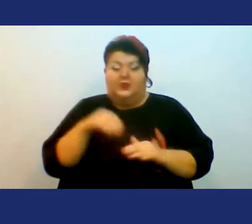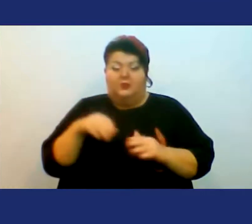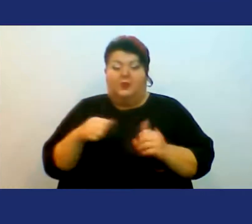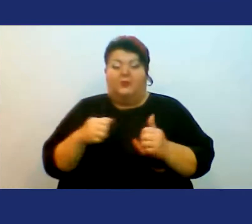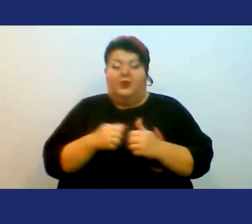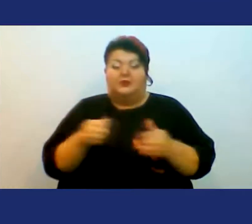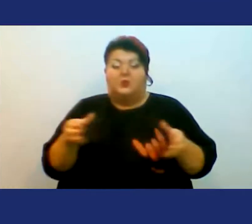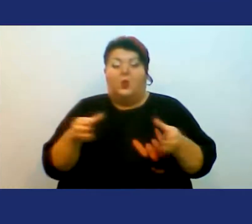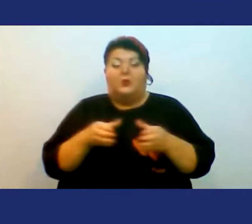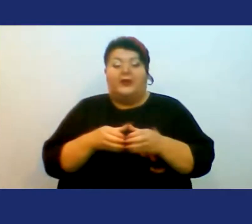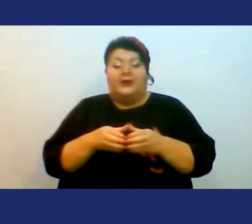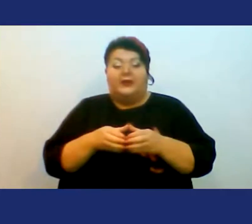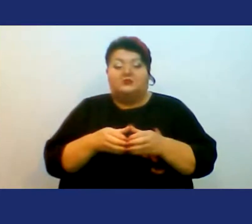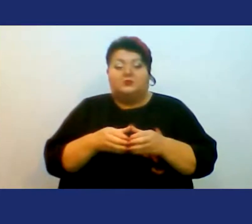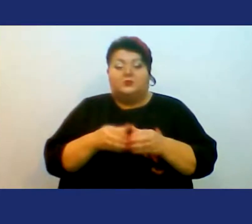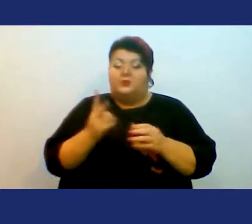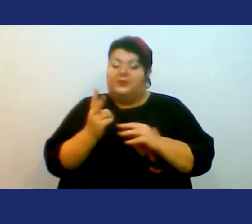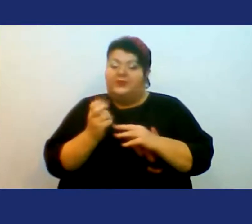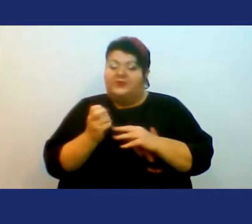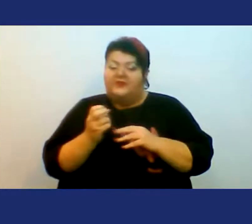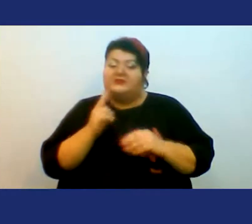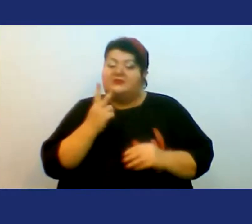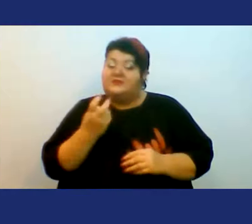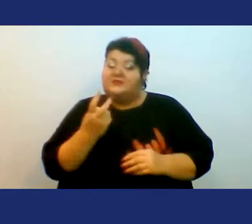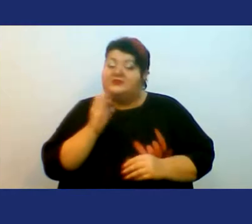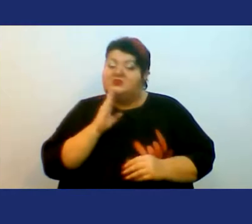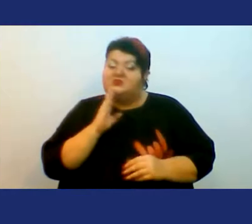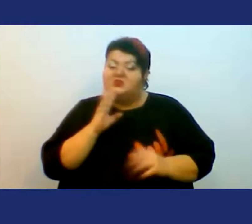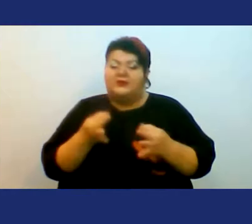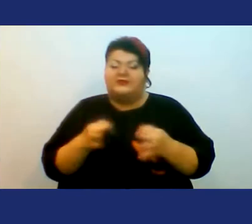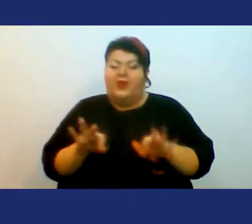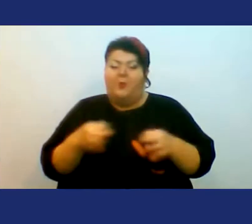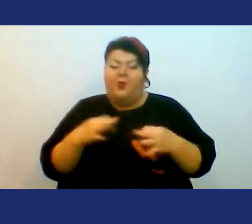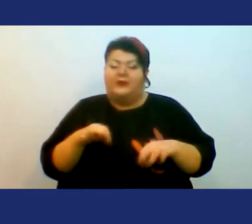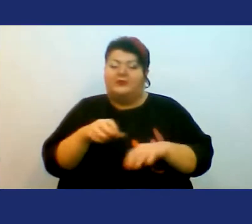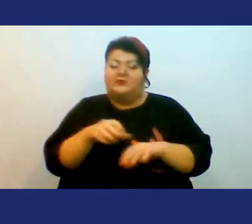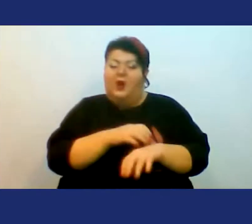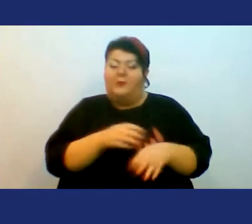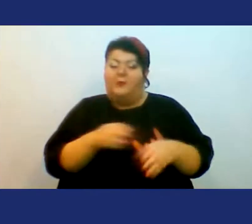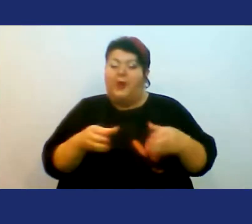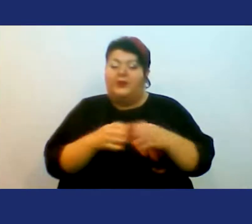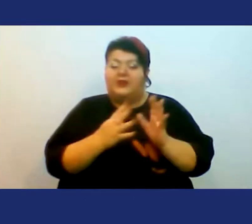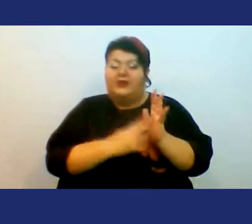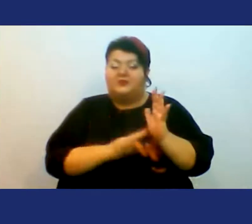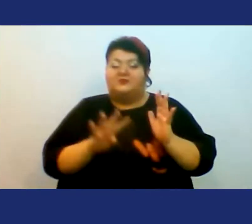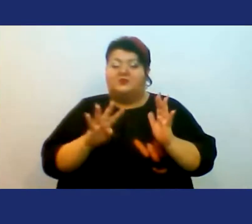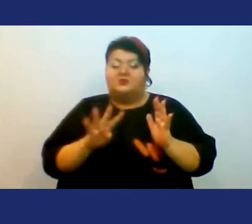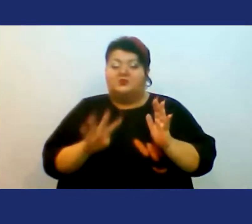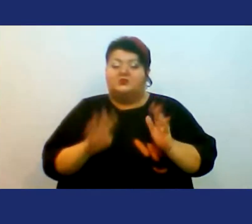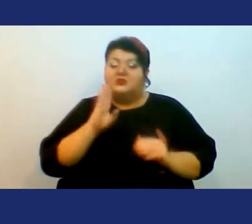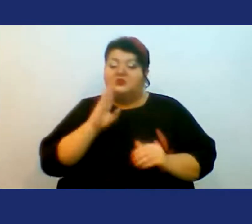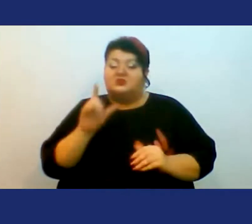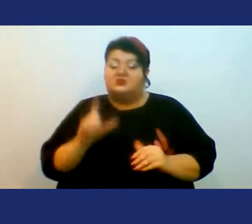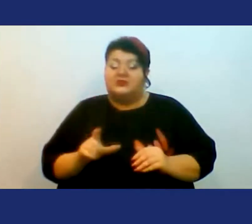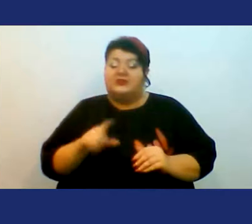are Democrats, 94 of them are Republicans. But both parties have shattered their previous records in terms of